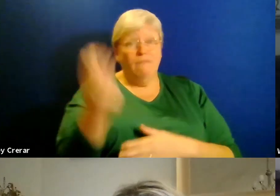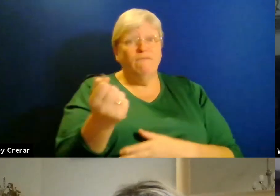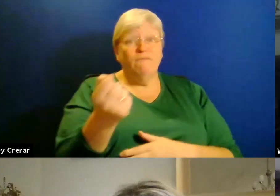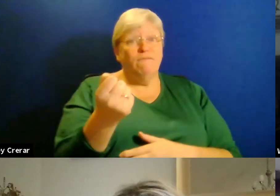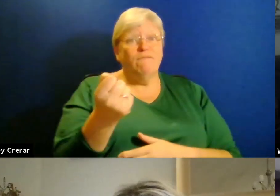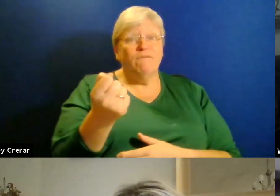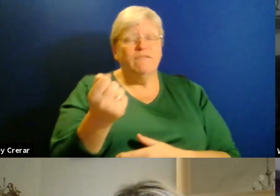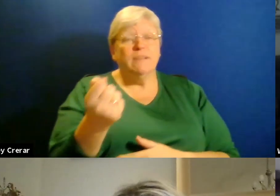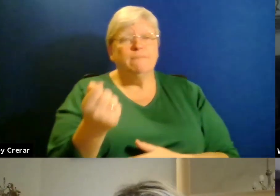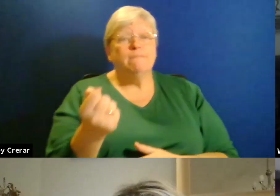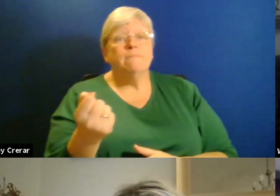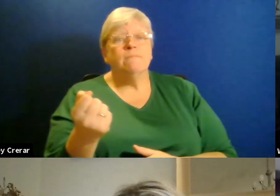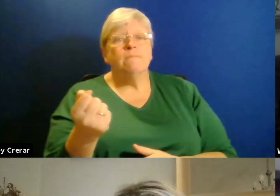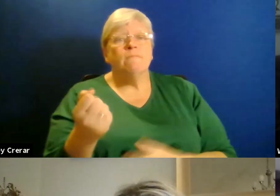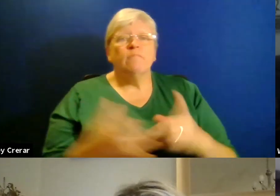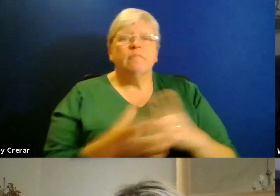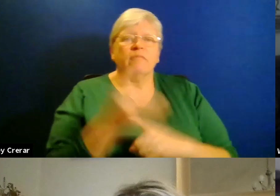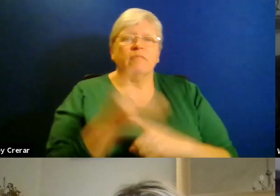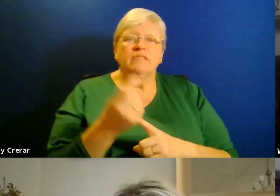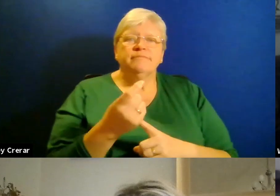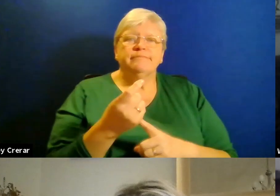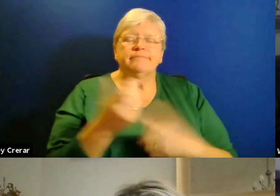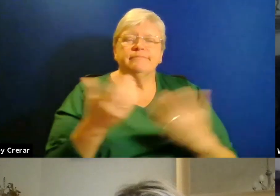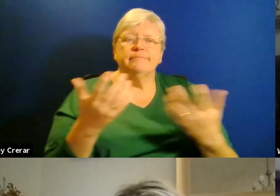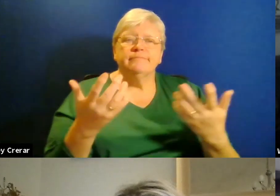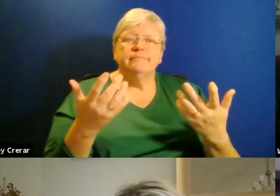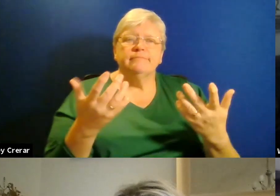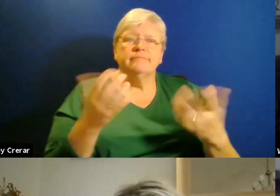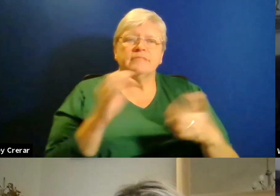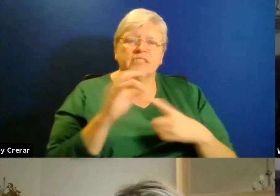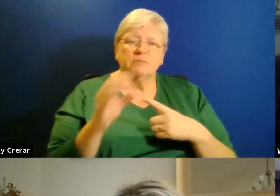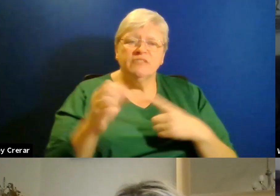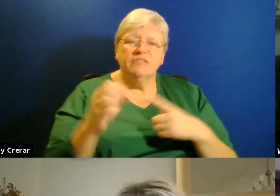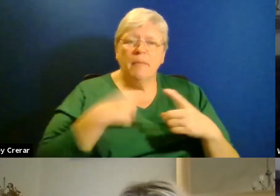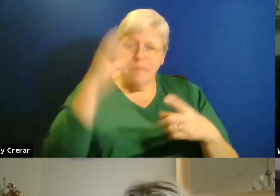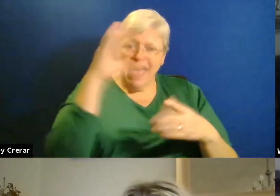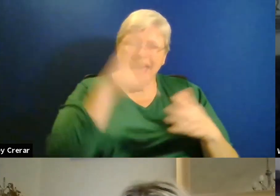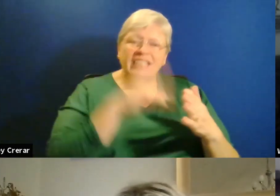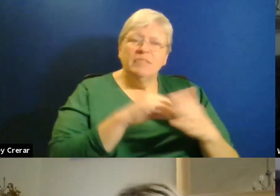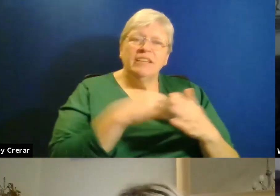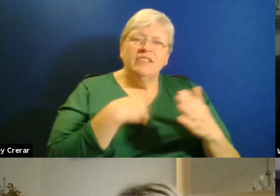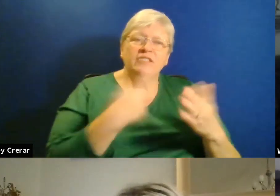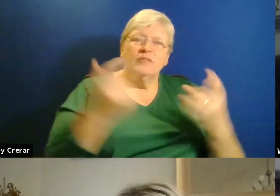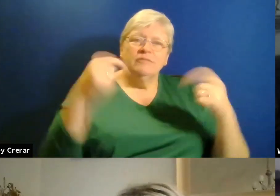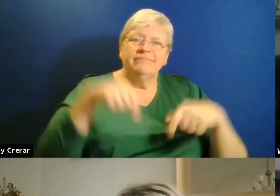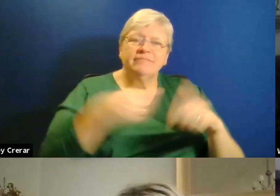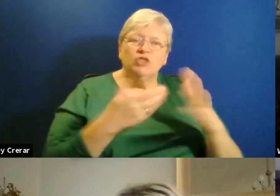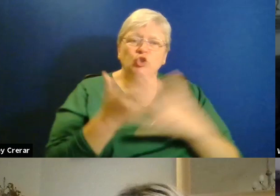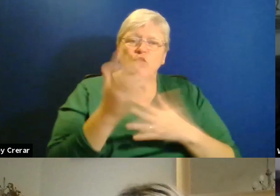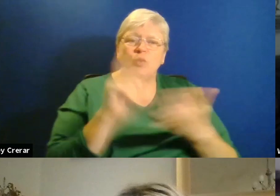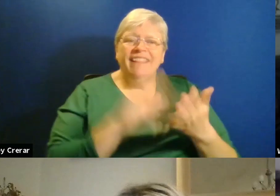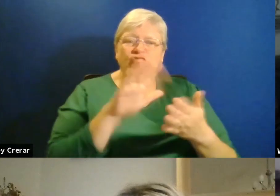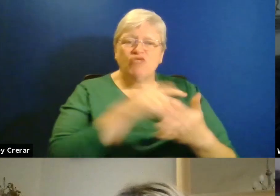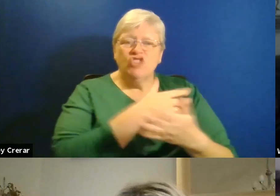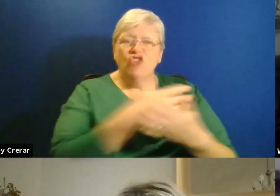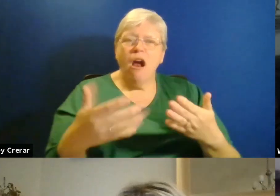happening. But I found that, you know, particularly my experience as a student, you know, coming through the literature scene, even